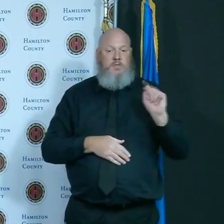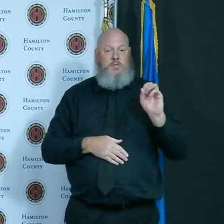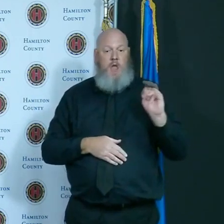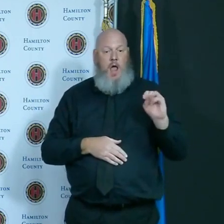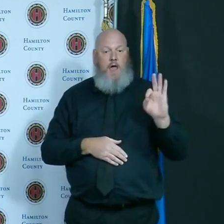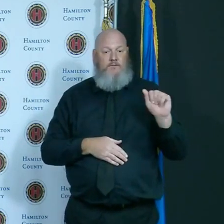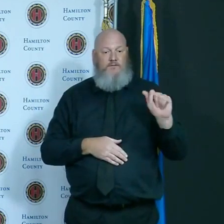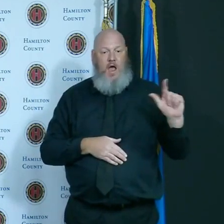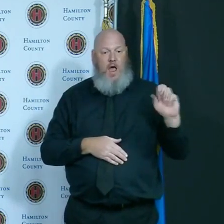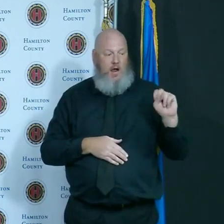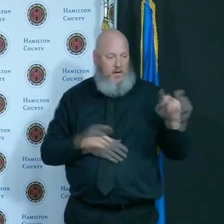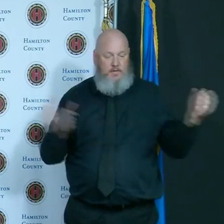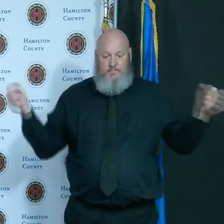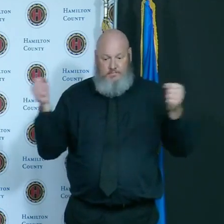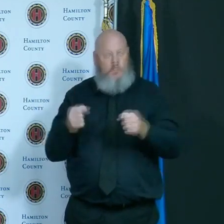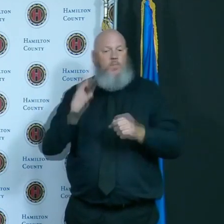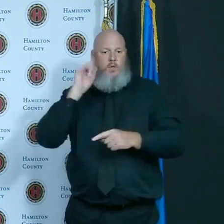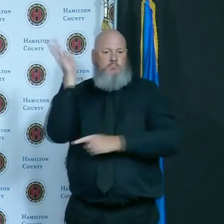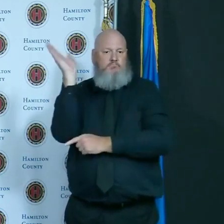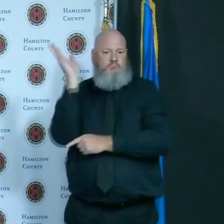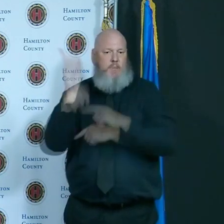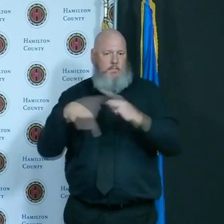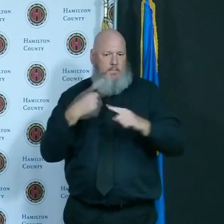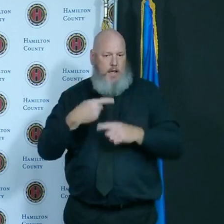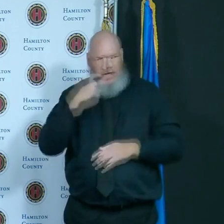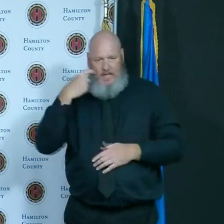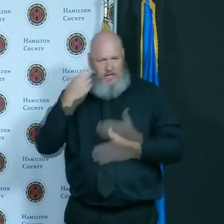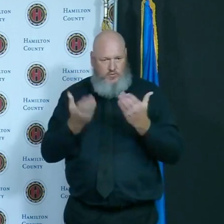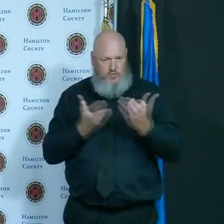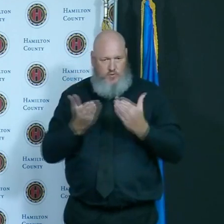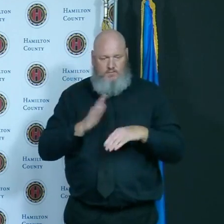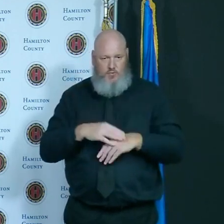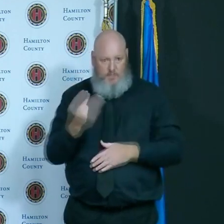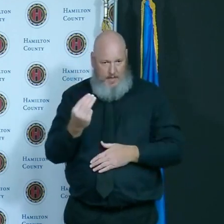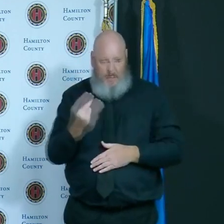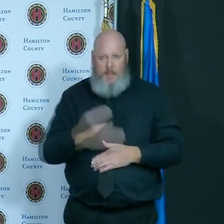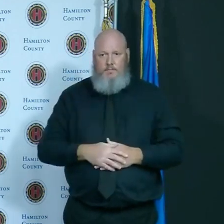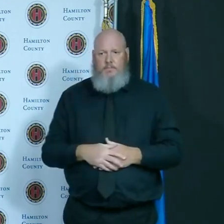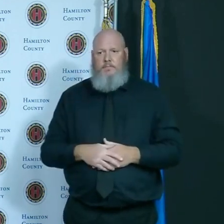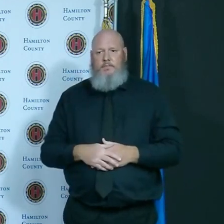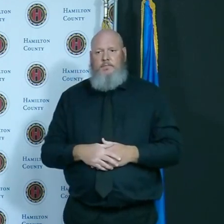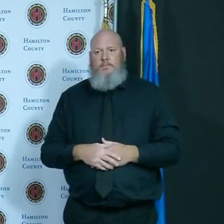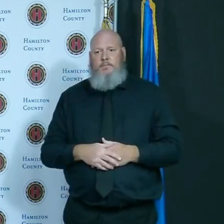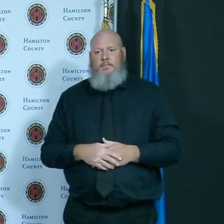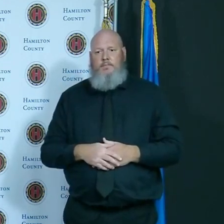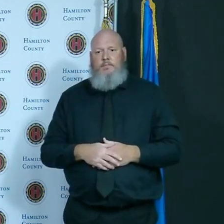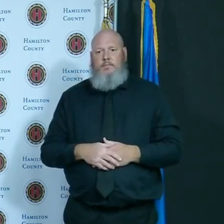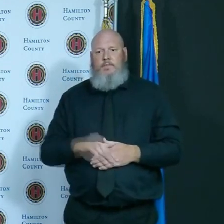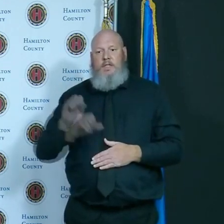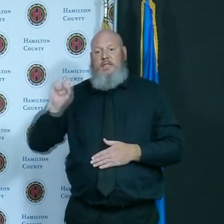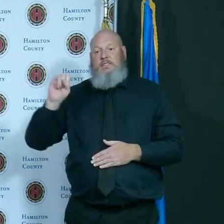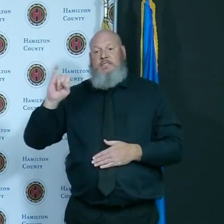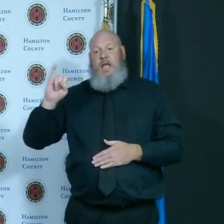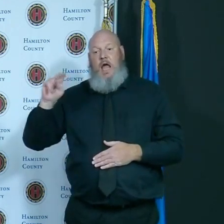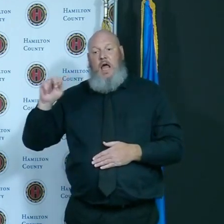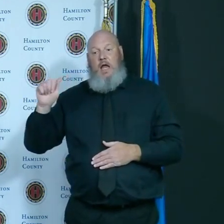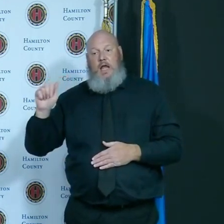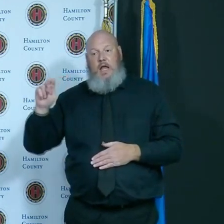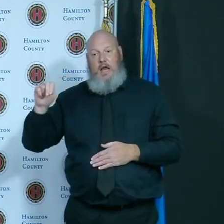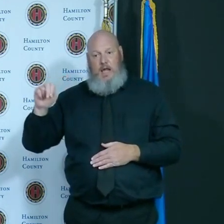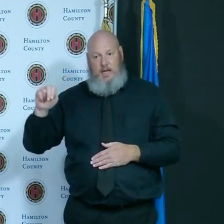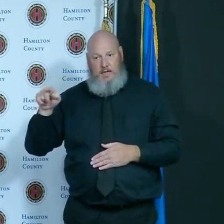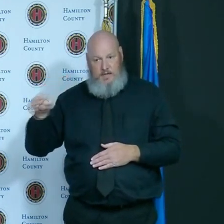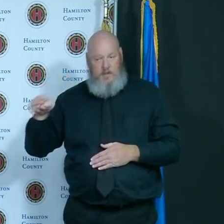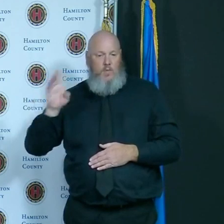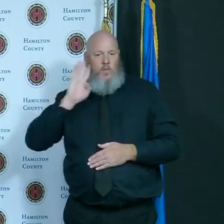Tom Sinan will be able to speak to the law enforcement perspective on those numbers. And then on Wednesday, we're going to bring in the health